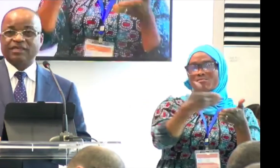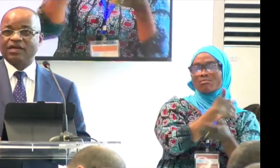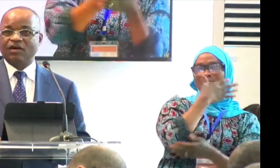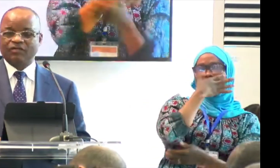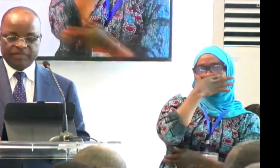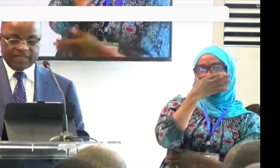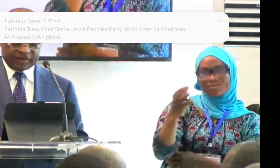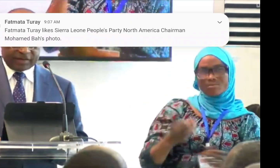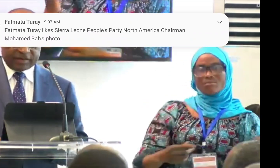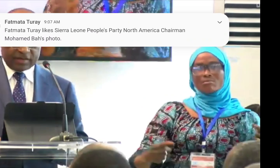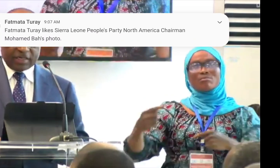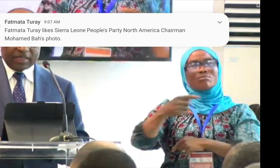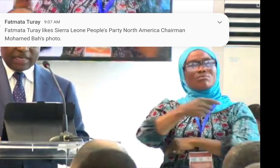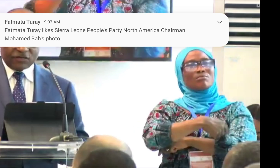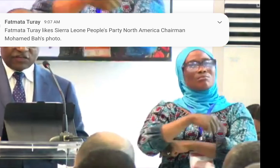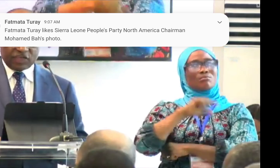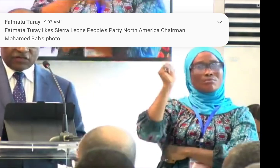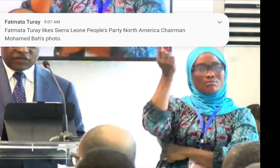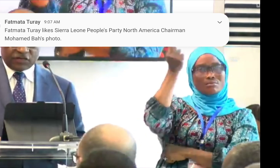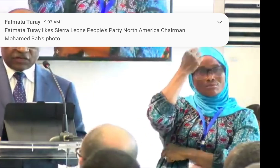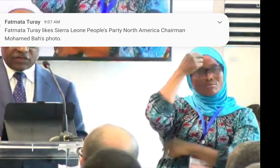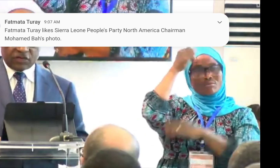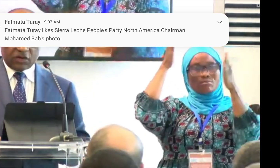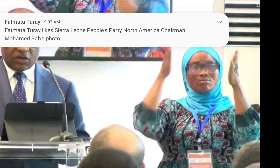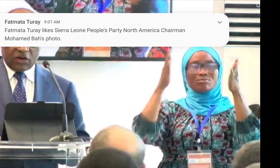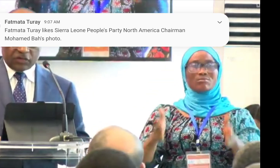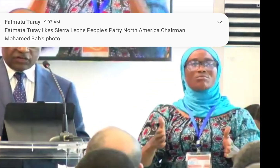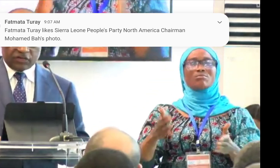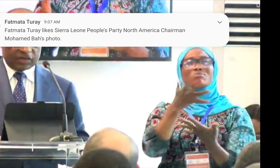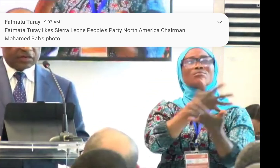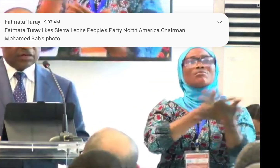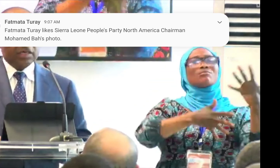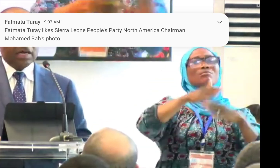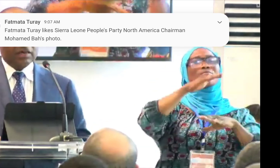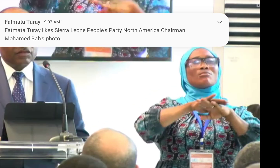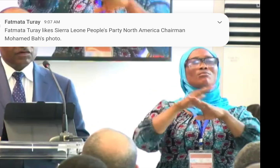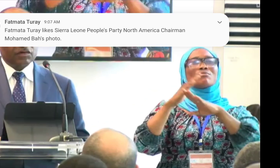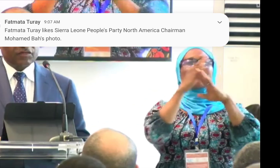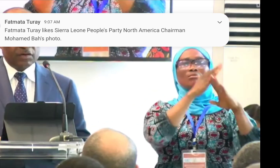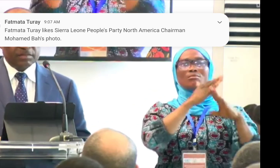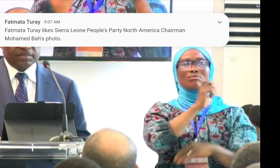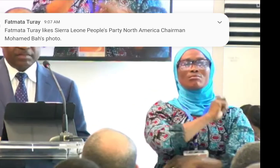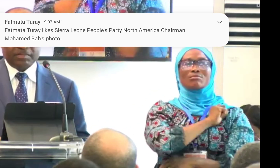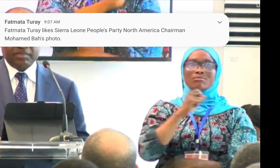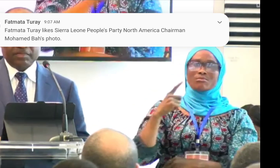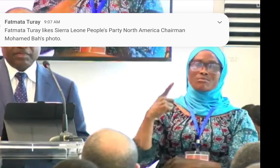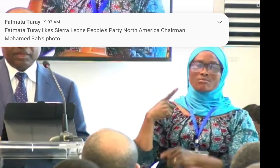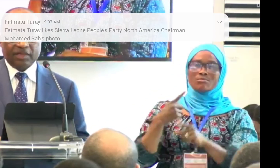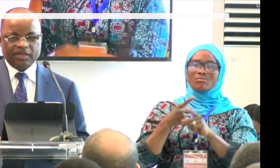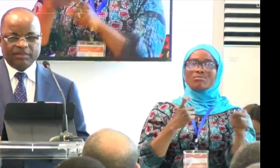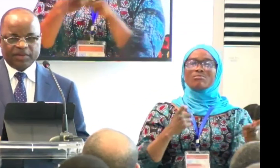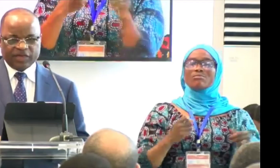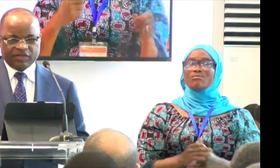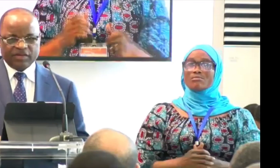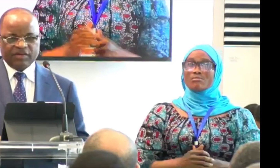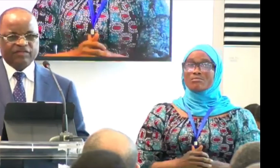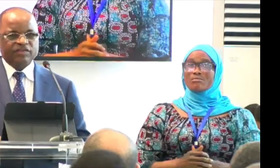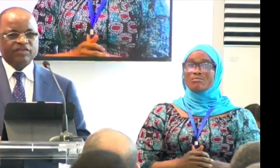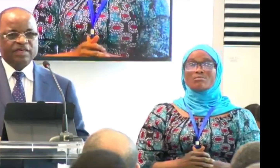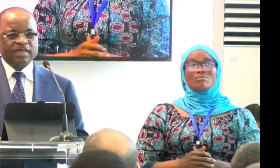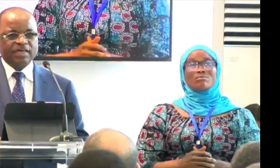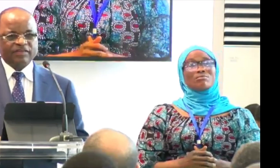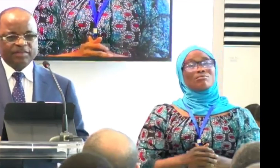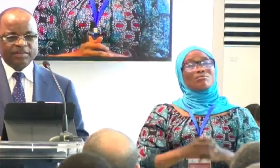the intergovernmental negotiations on Security Council reform. The President